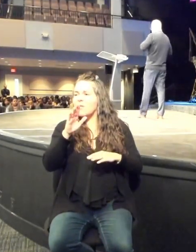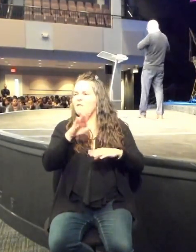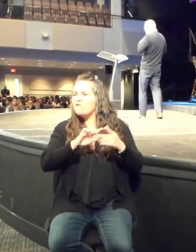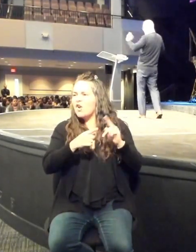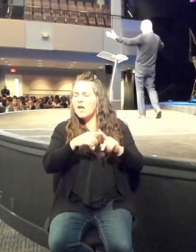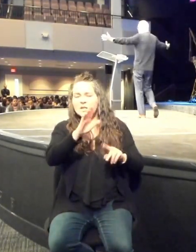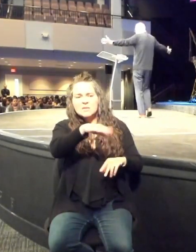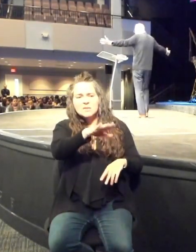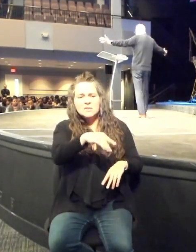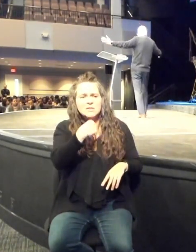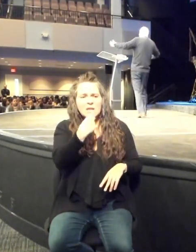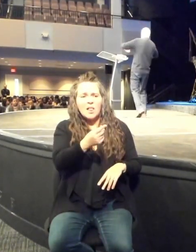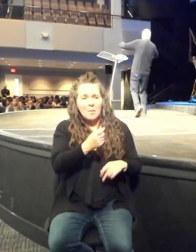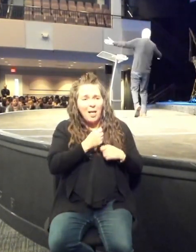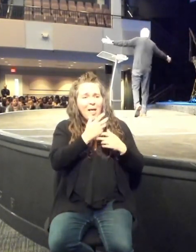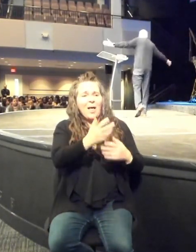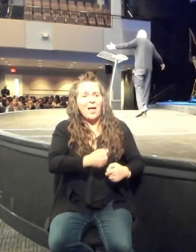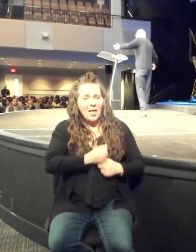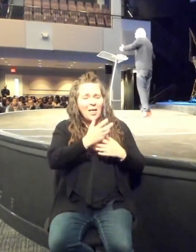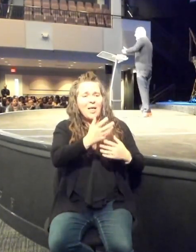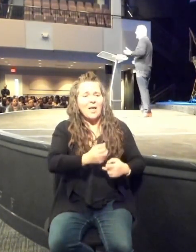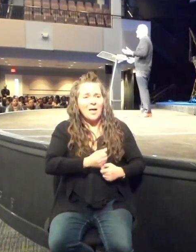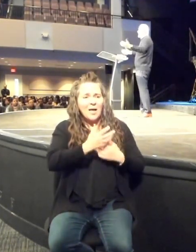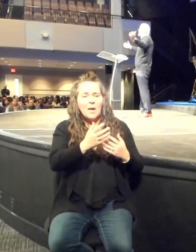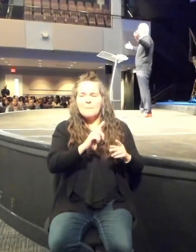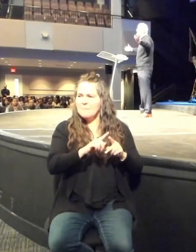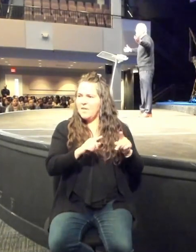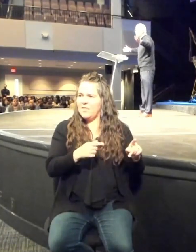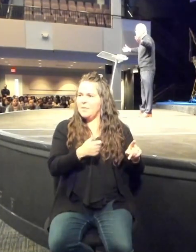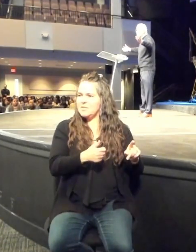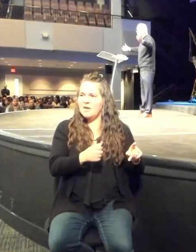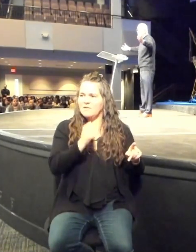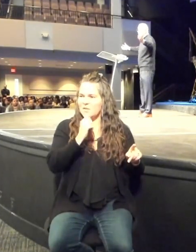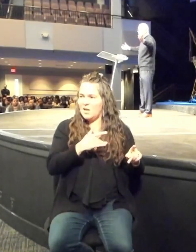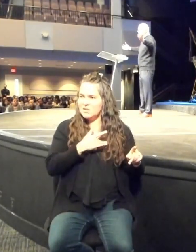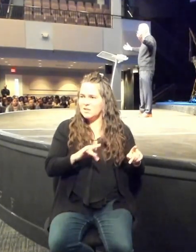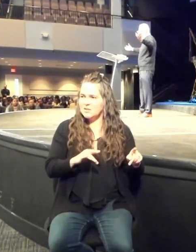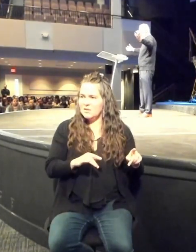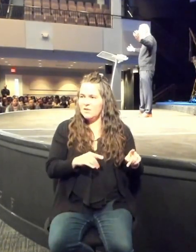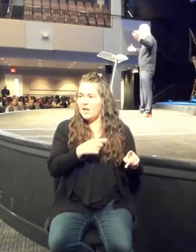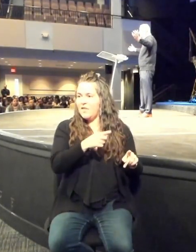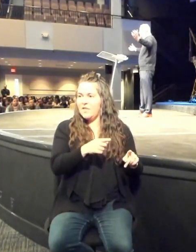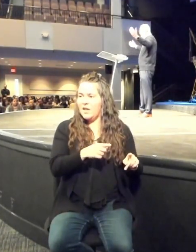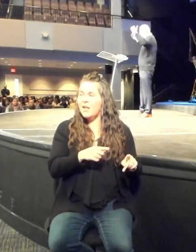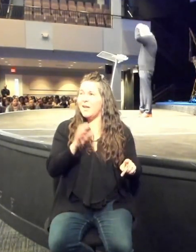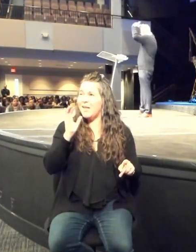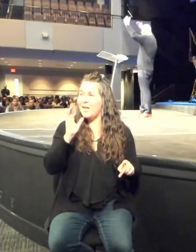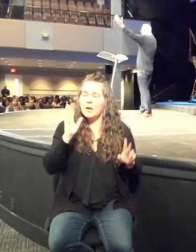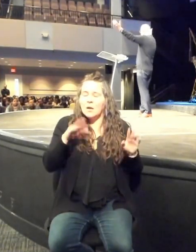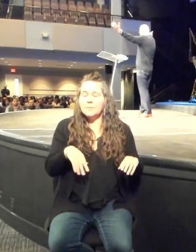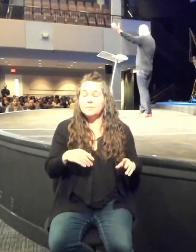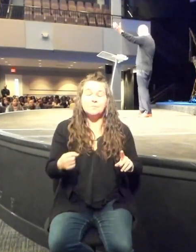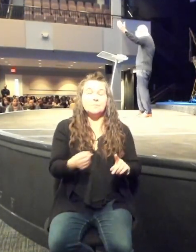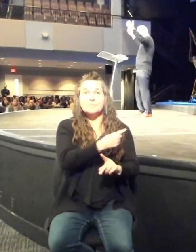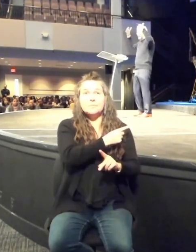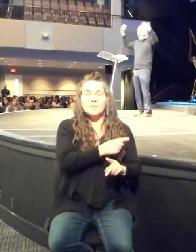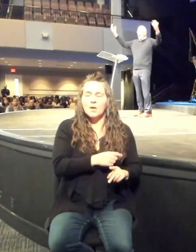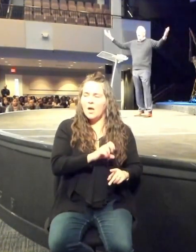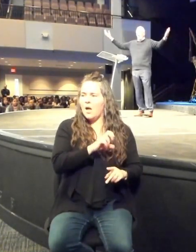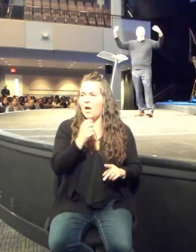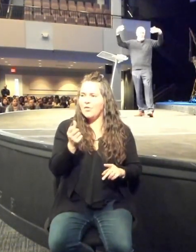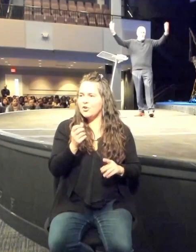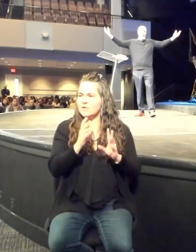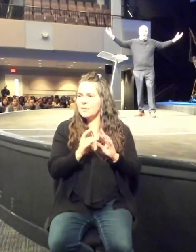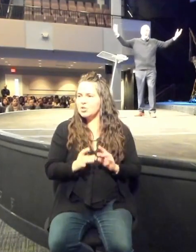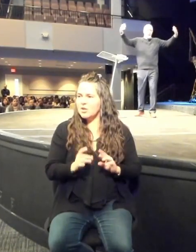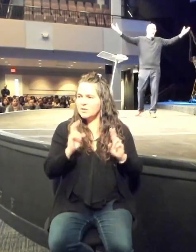You're just pouring your guts out and you're just bleeding everywhere, and they've changed the subject. Okay? It's like it goes completely over their head. They don't get it at